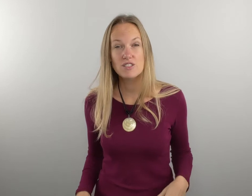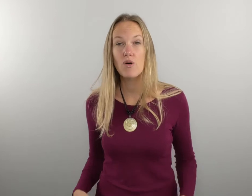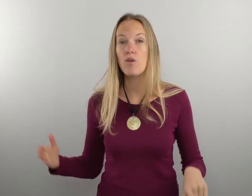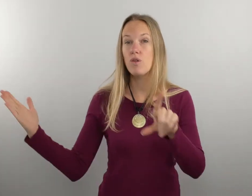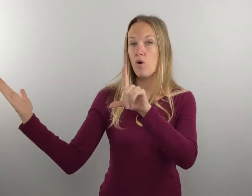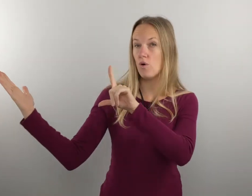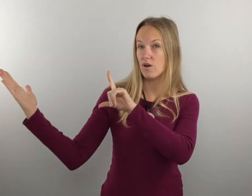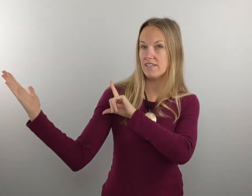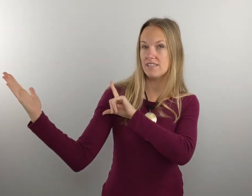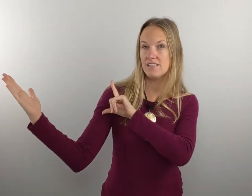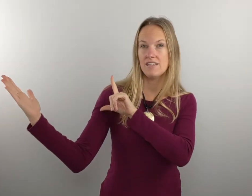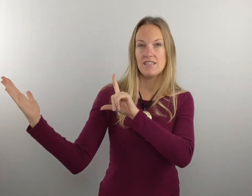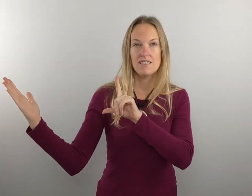so Lord.